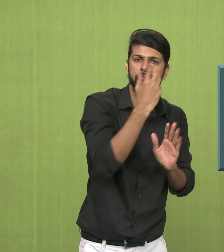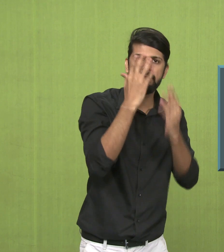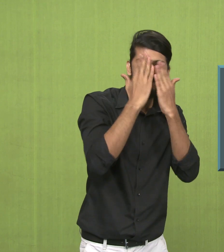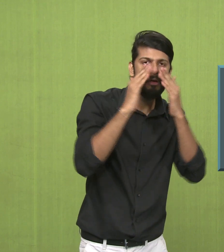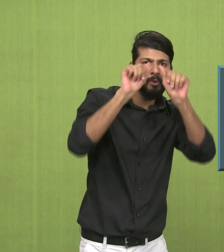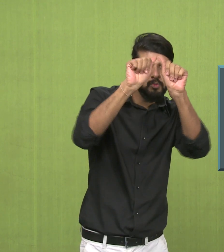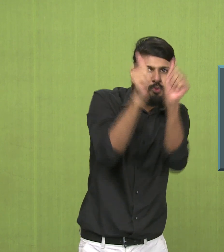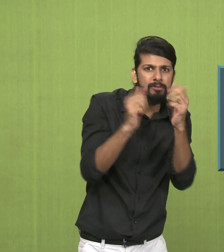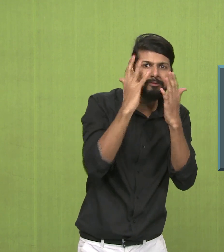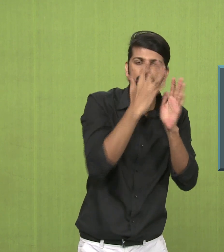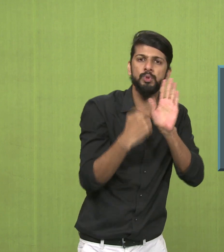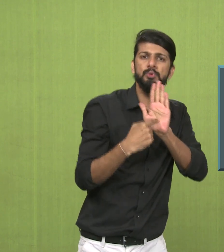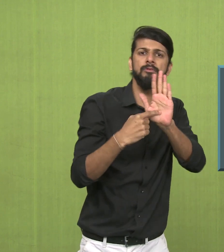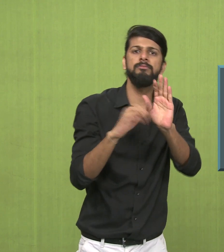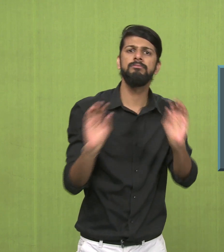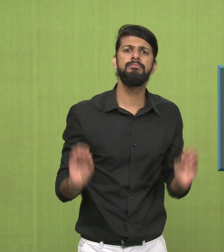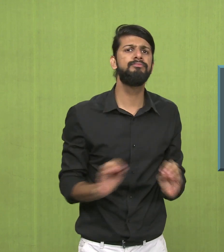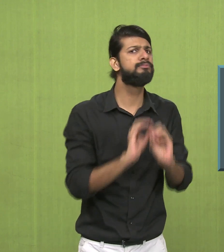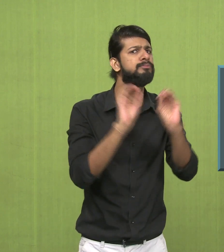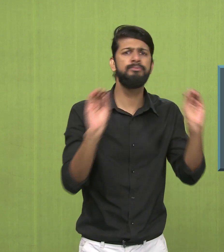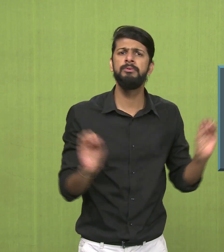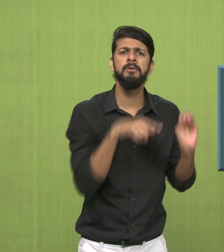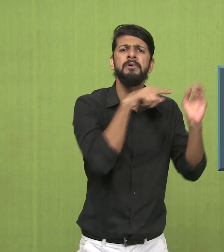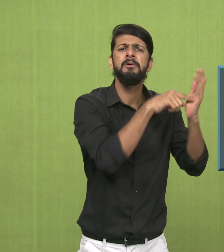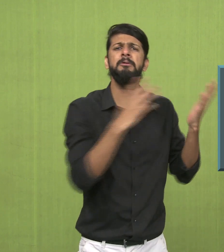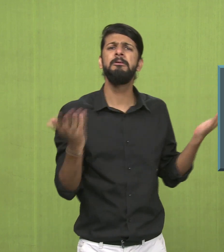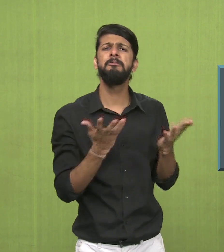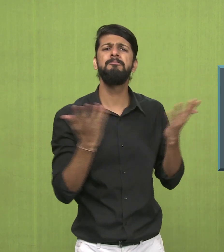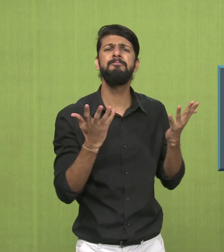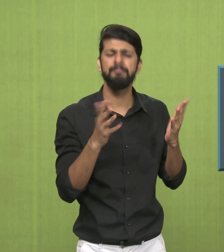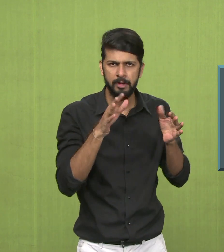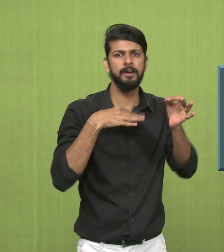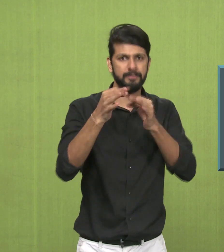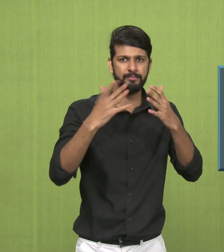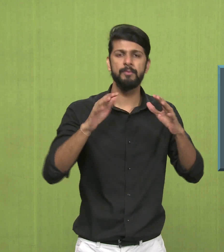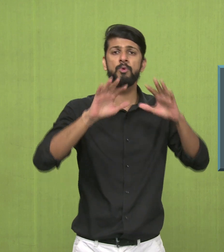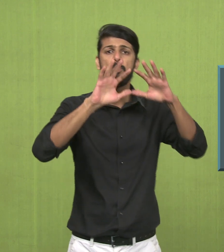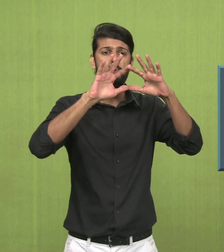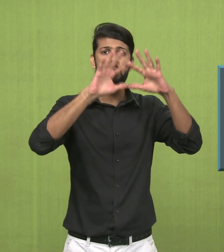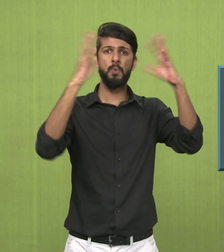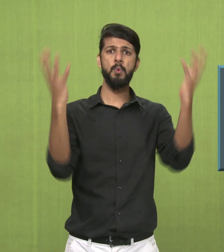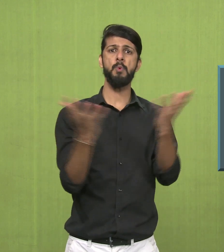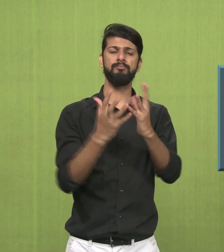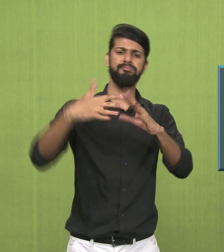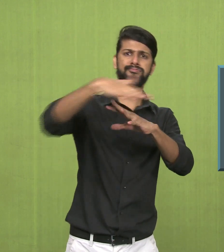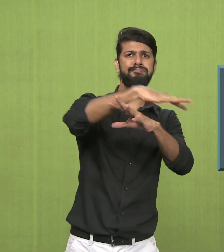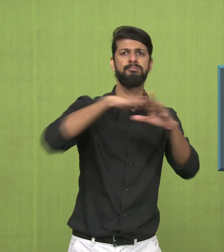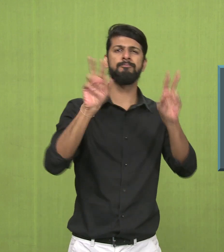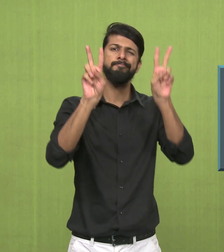M.F. Hussain trying to show or depict by painting a faceless figure?